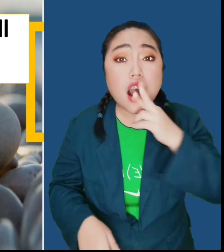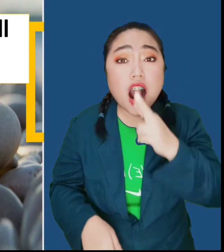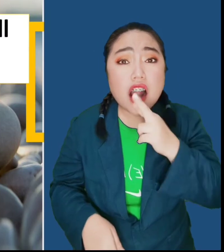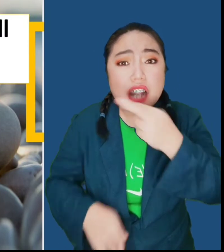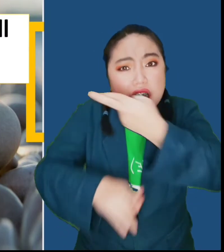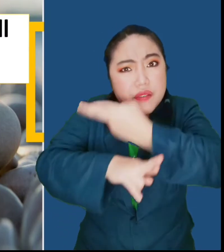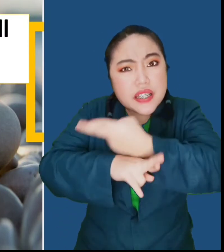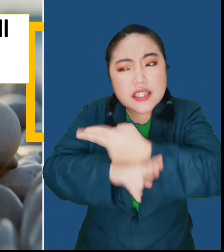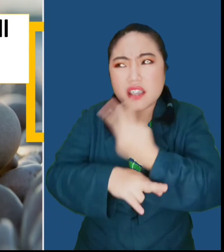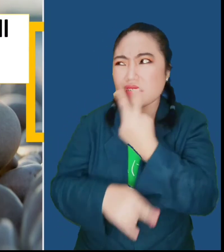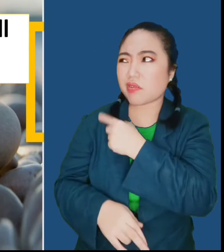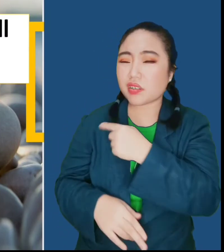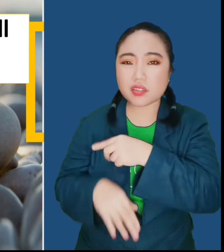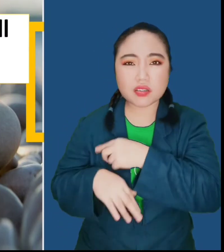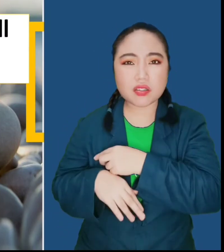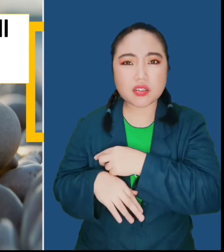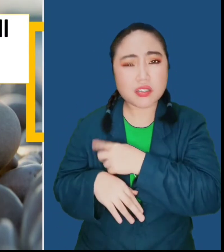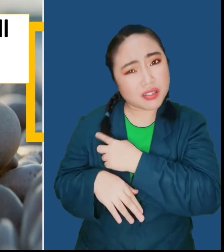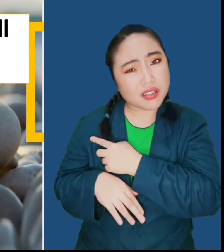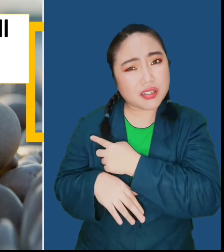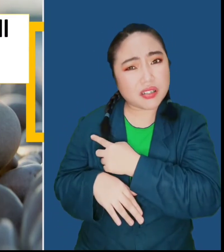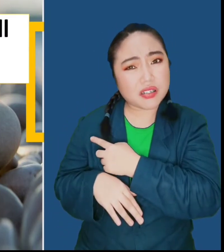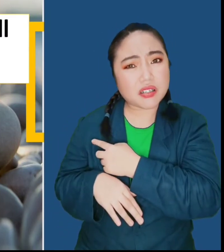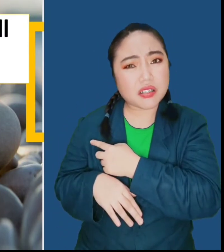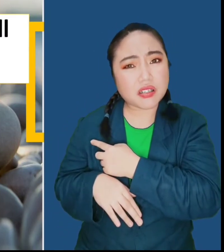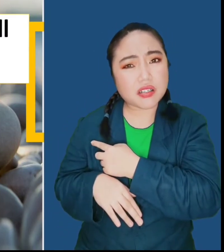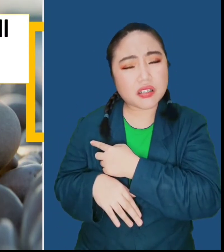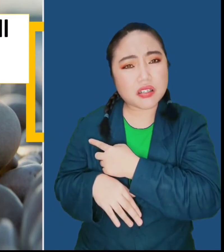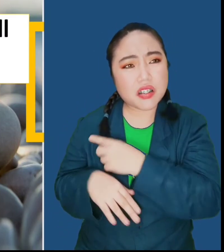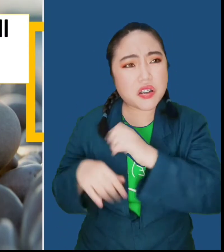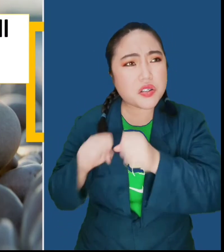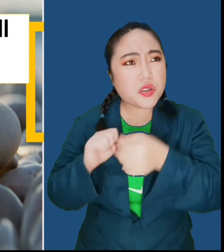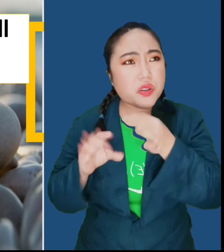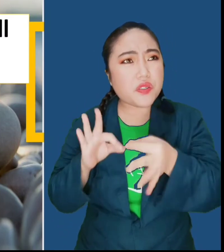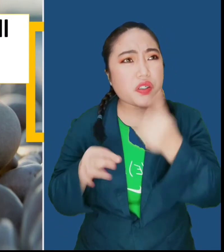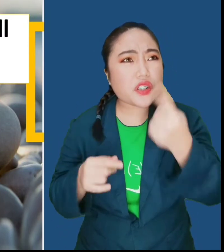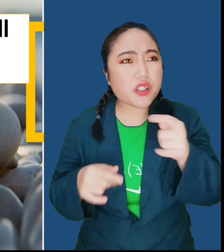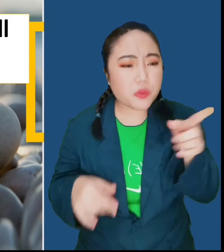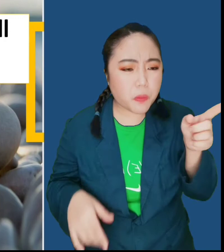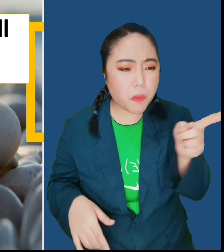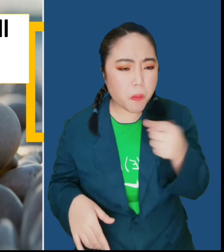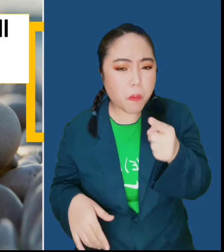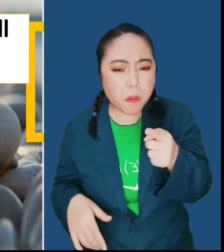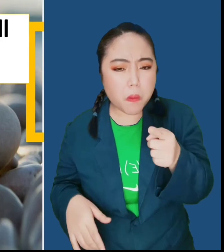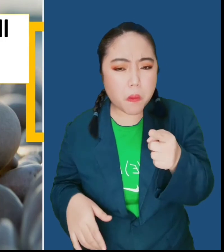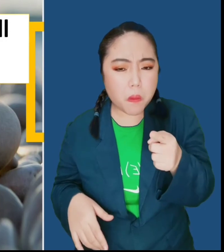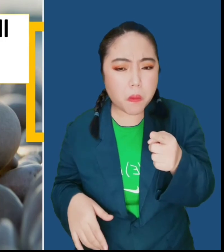rocks are at rest. See? So if you try to move it